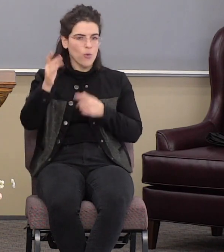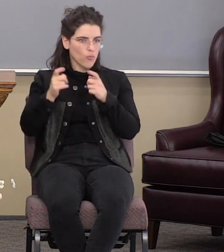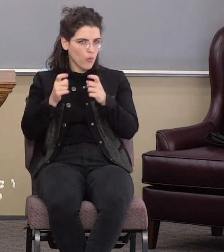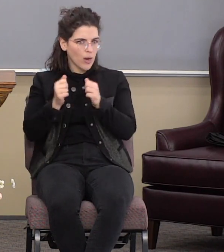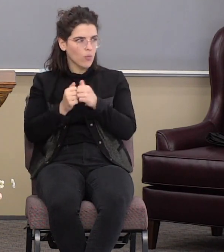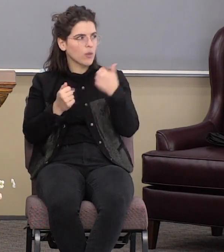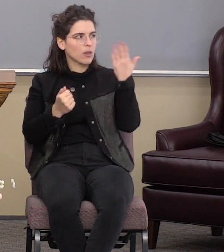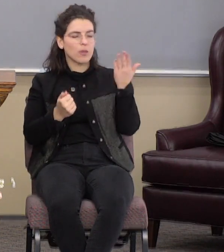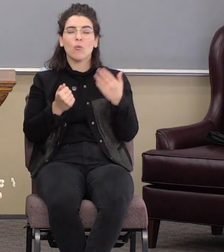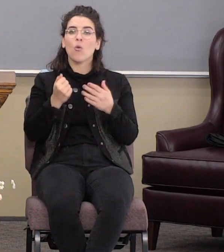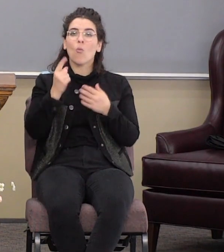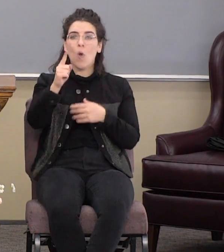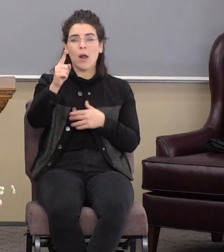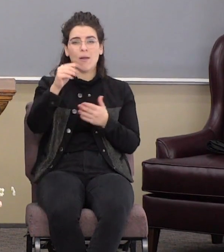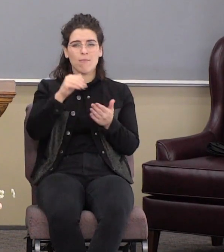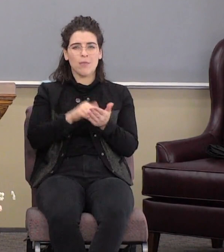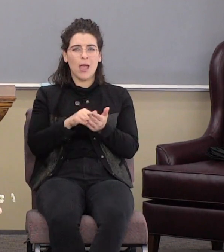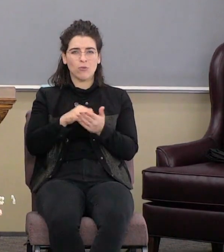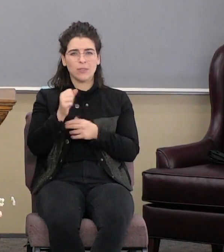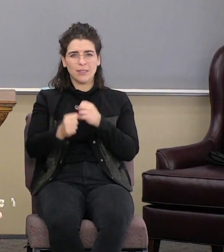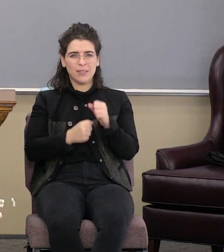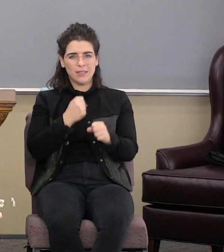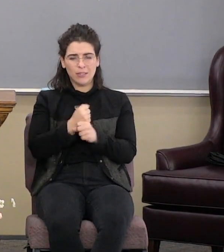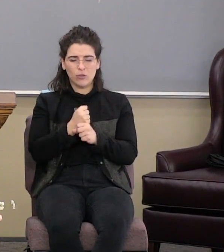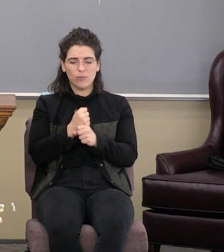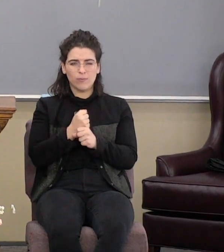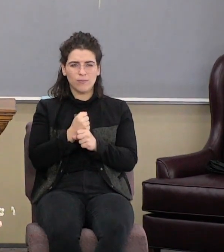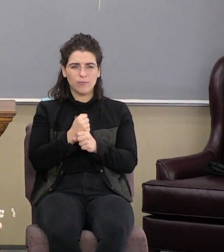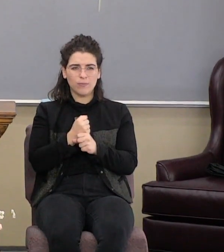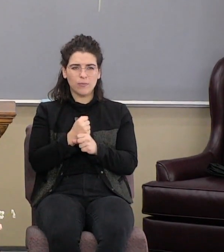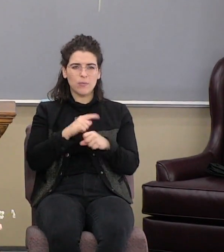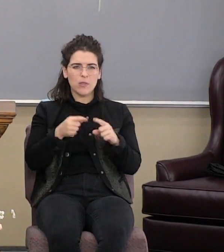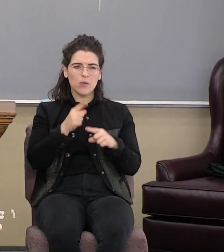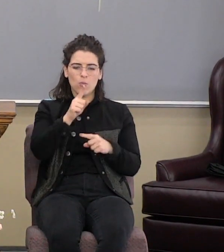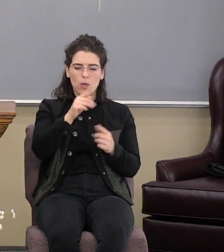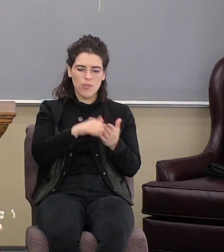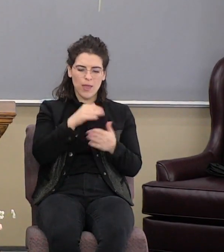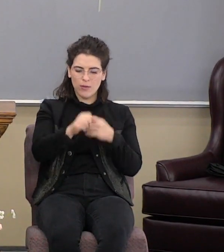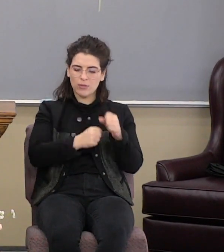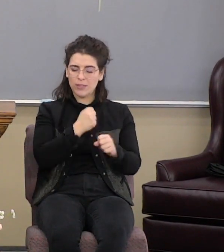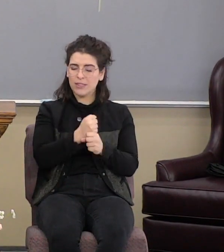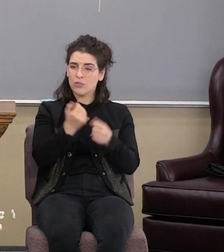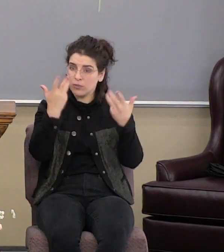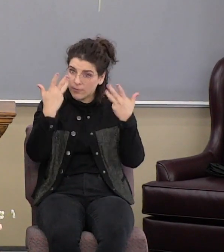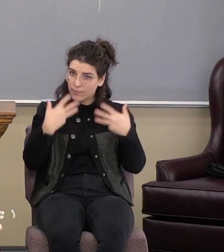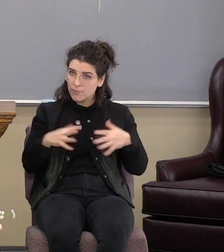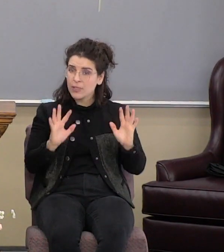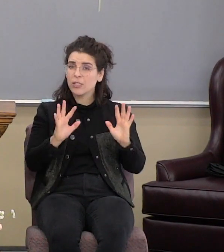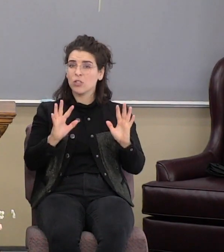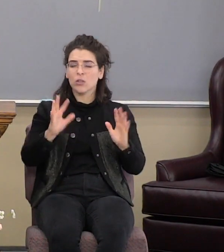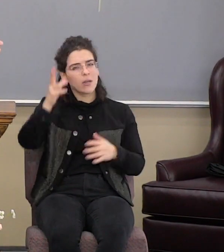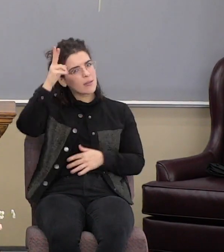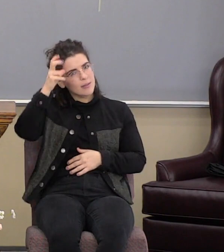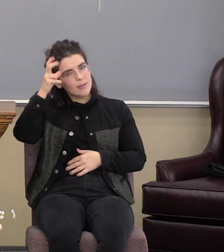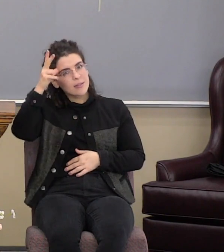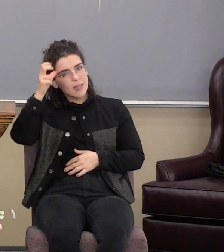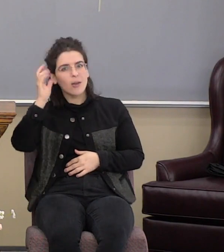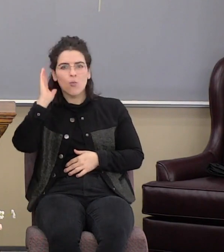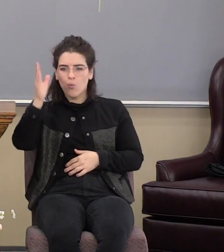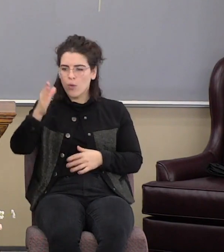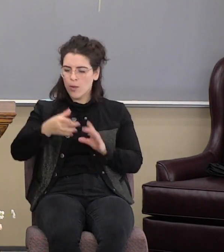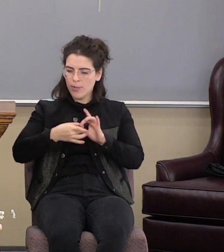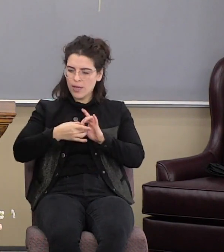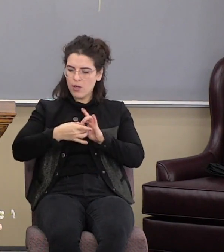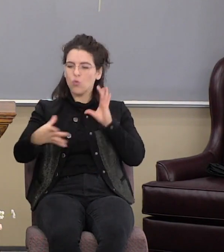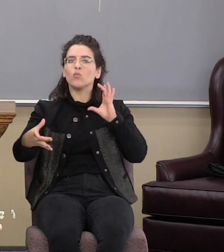him 1,000 years. And when the 1,000 years are expired, Satan shall be loosed